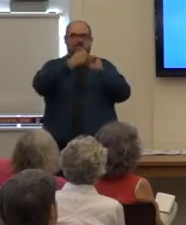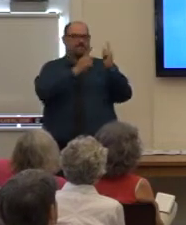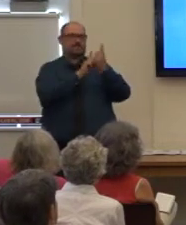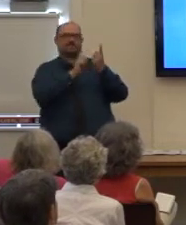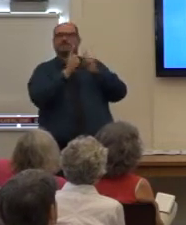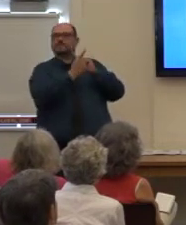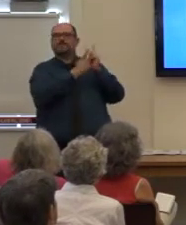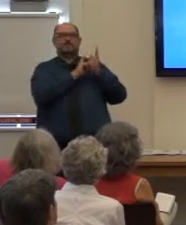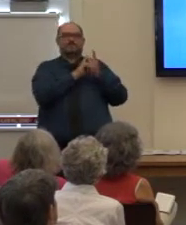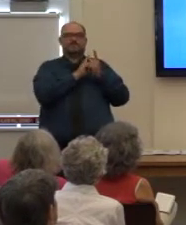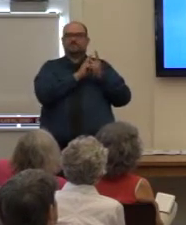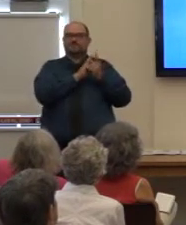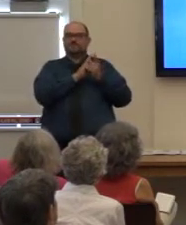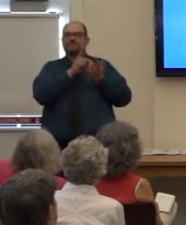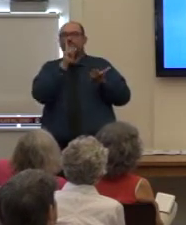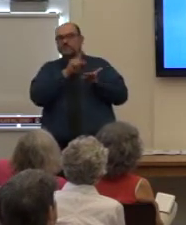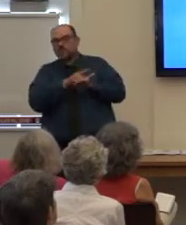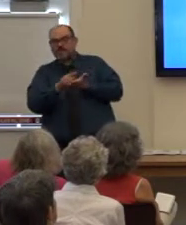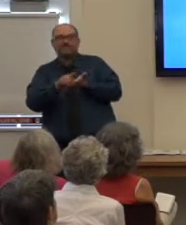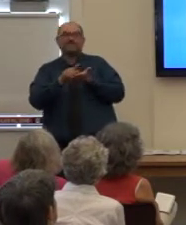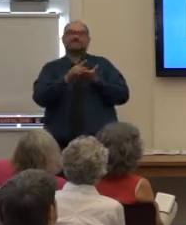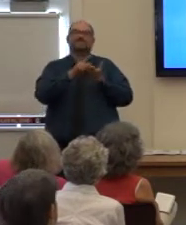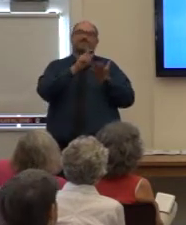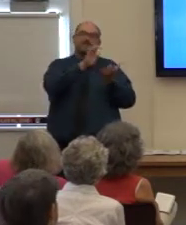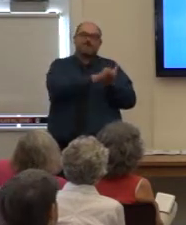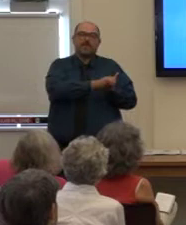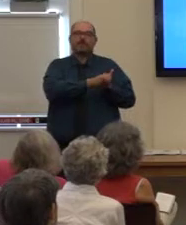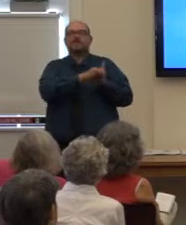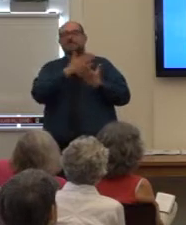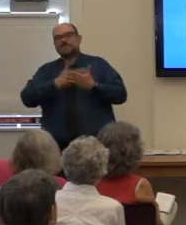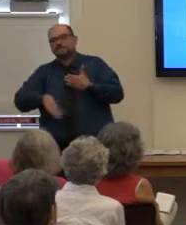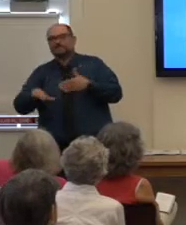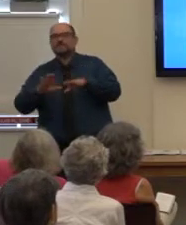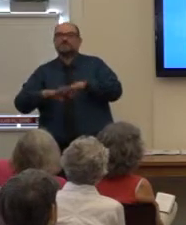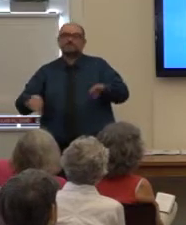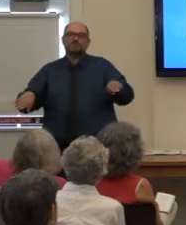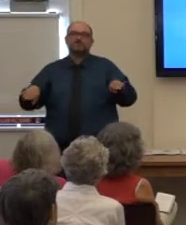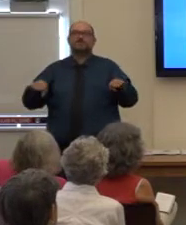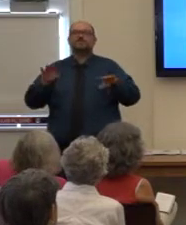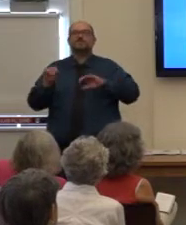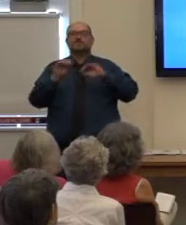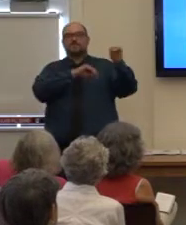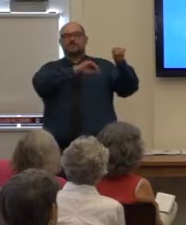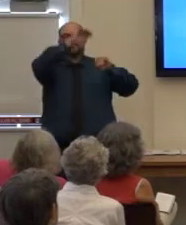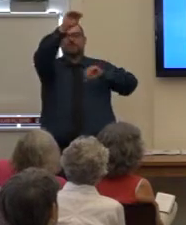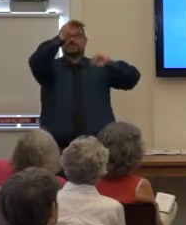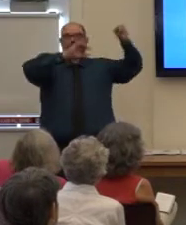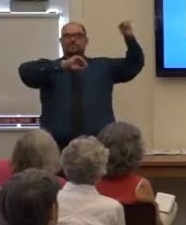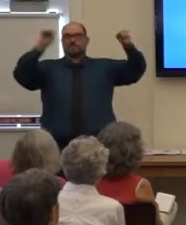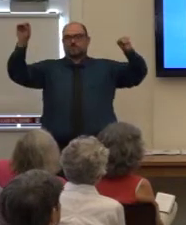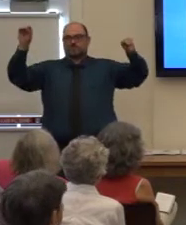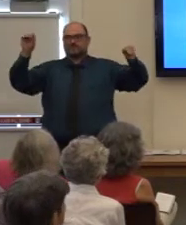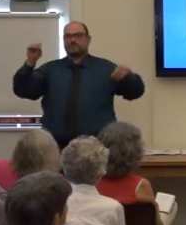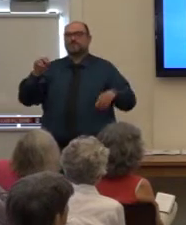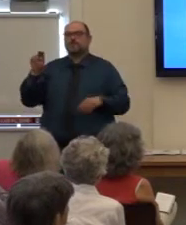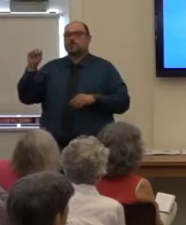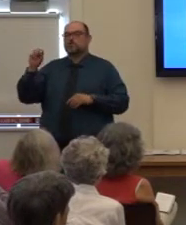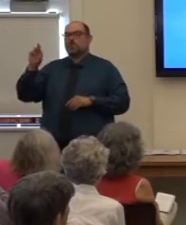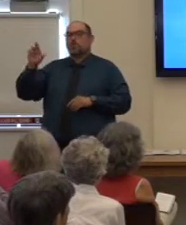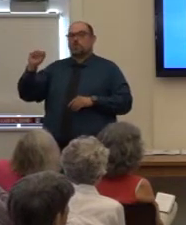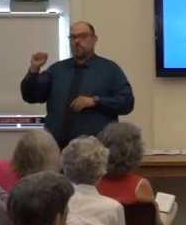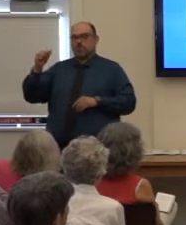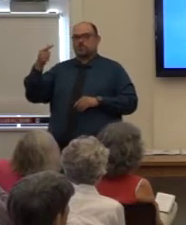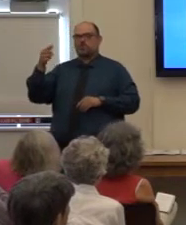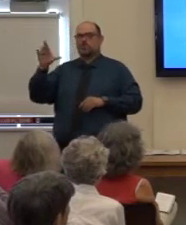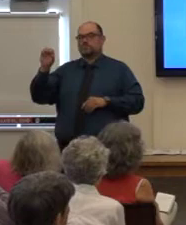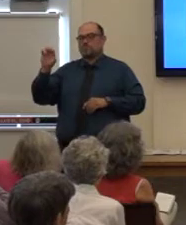with them. And sometimes you marry them and have children with them. And as Nora Brochi says in much more detail and with much